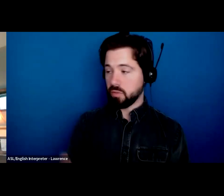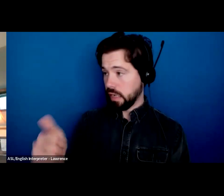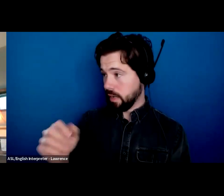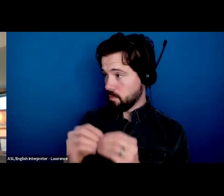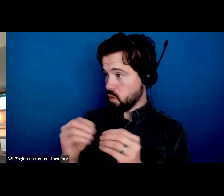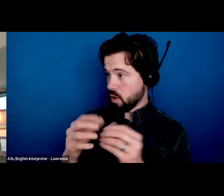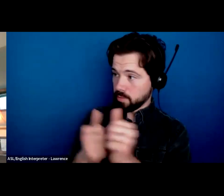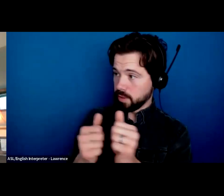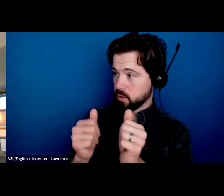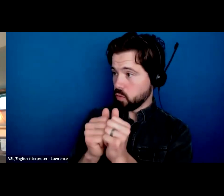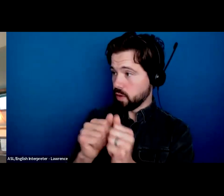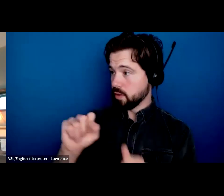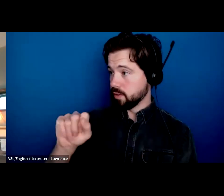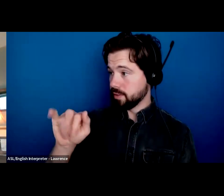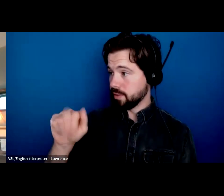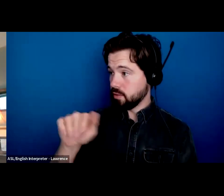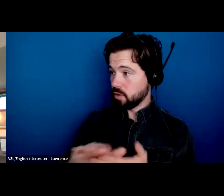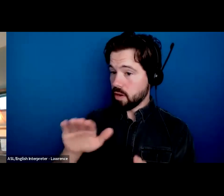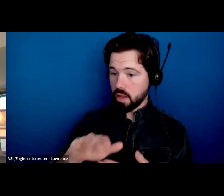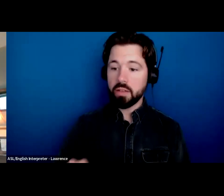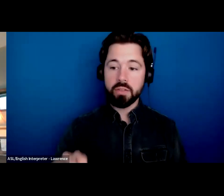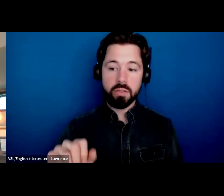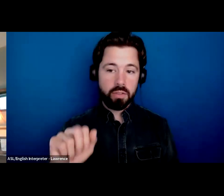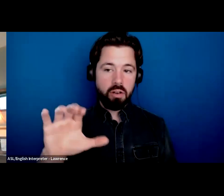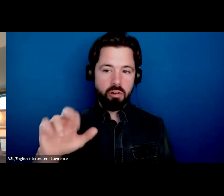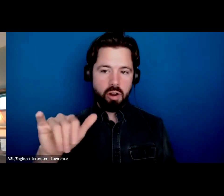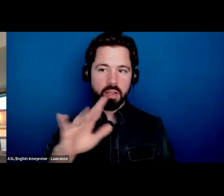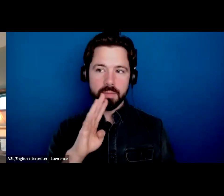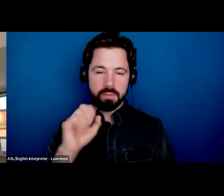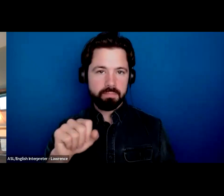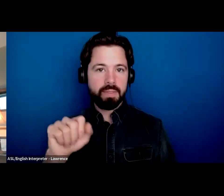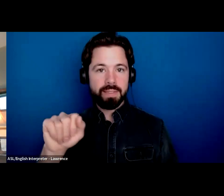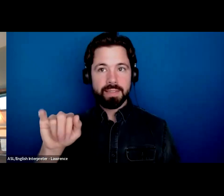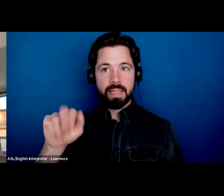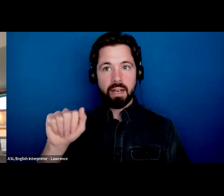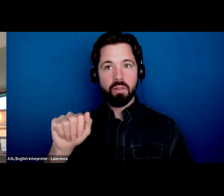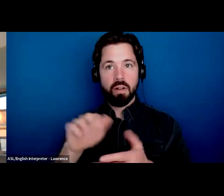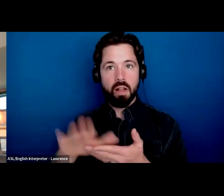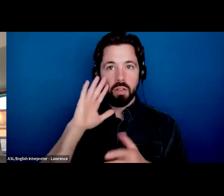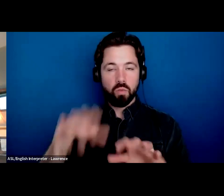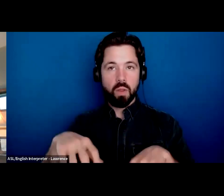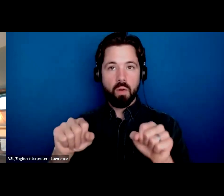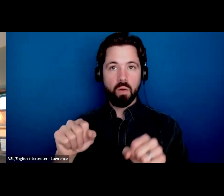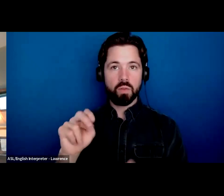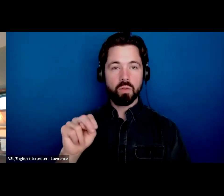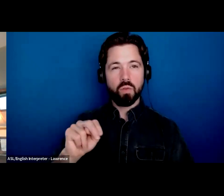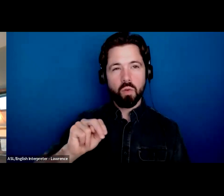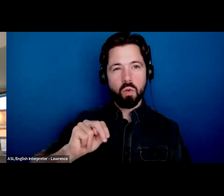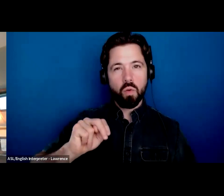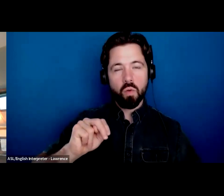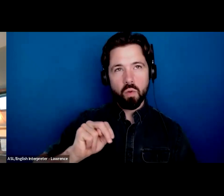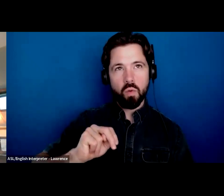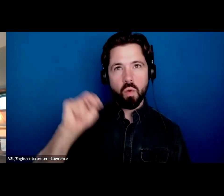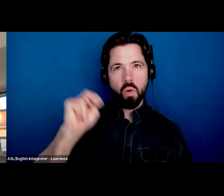or Yeah, Carly? another project. So Sierra College is hosting the